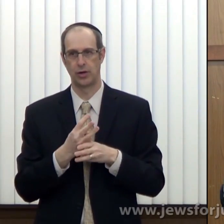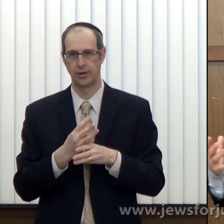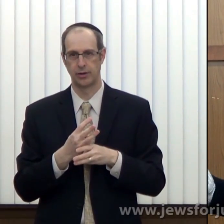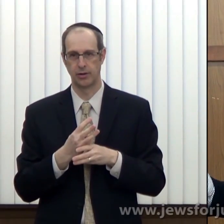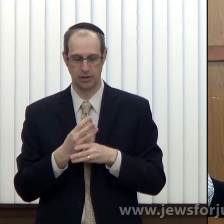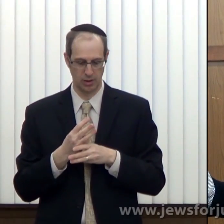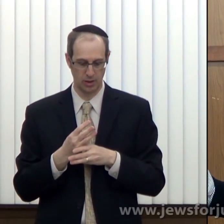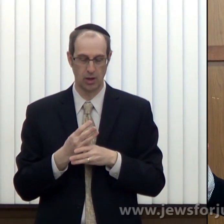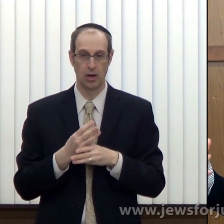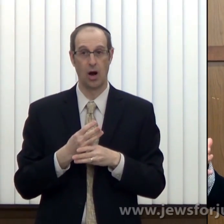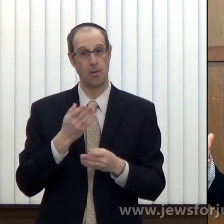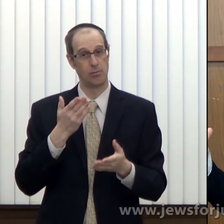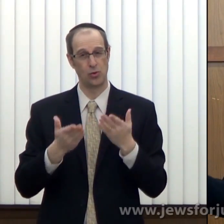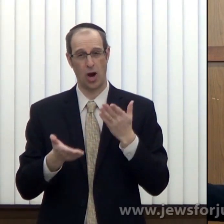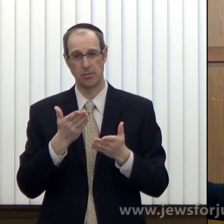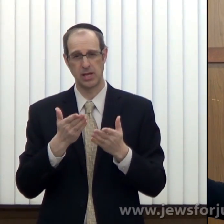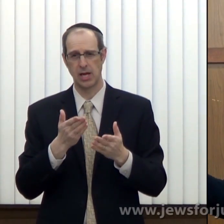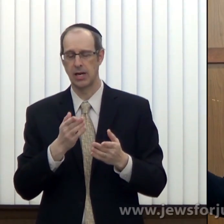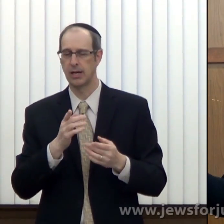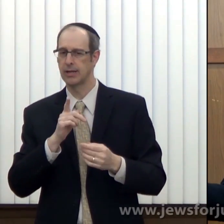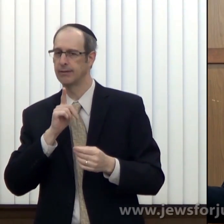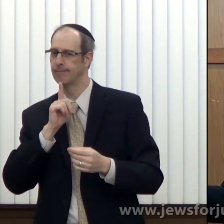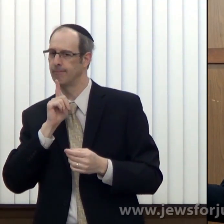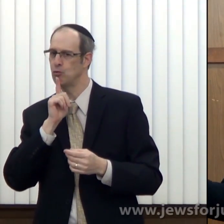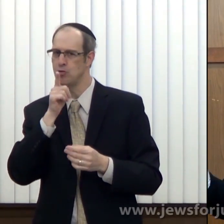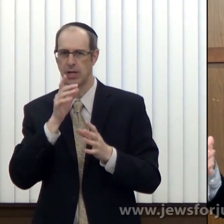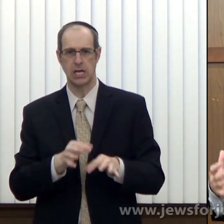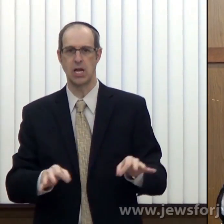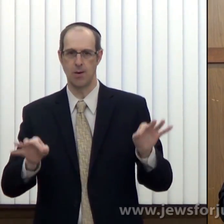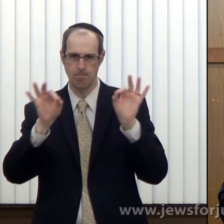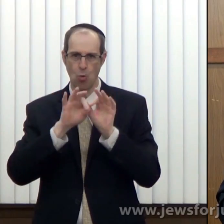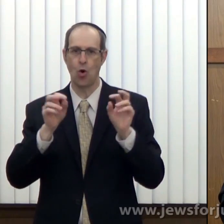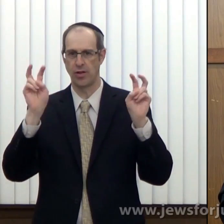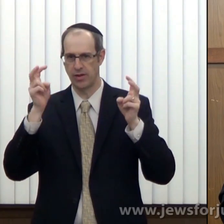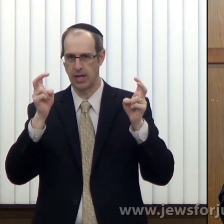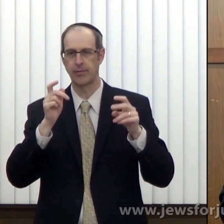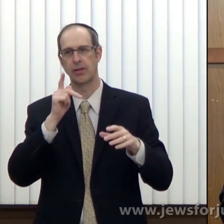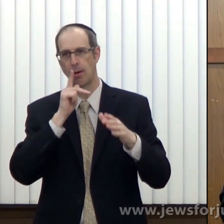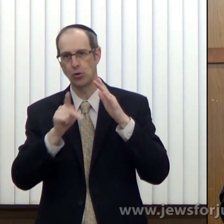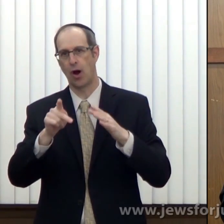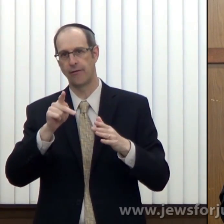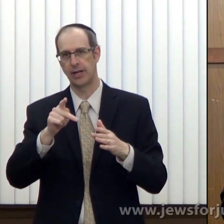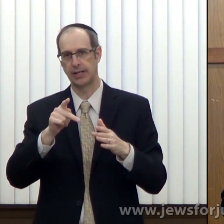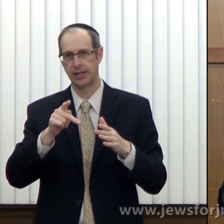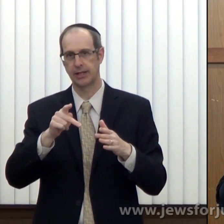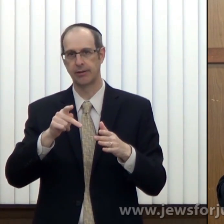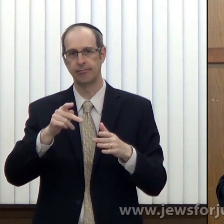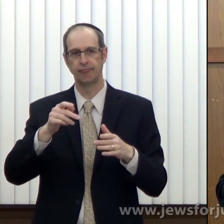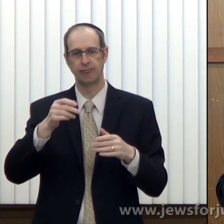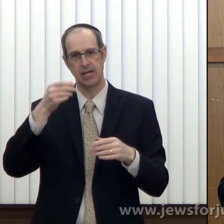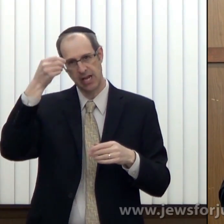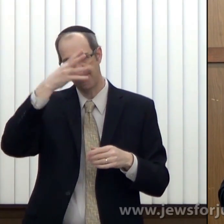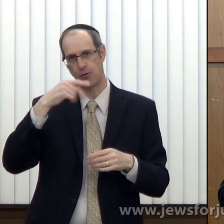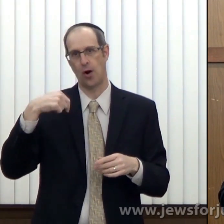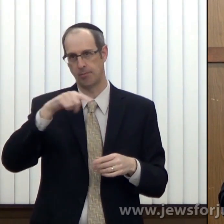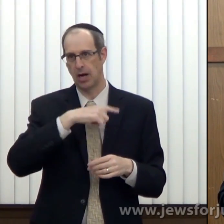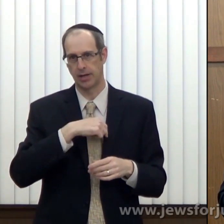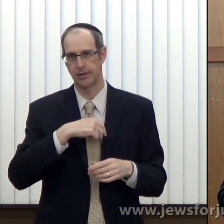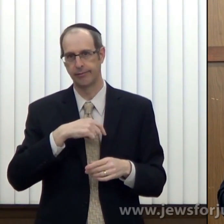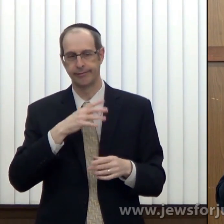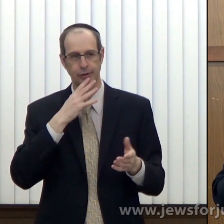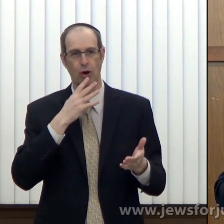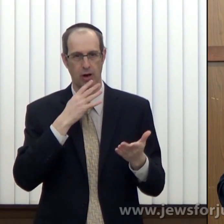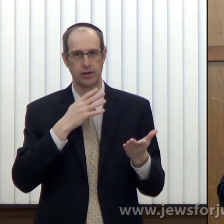This is probably one of the major themes that the prophets speak about. Again, we are living